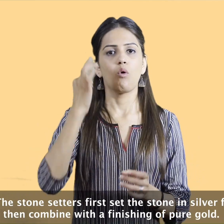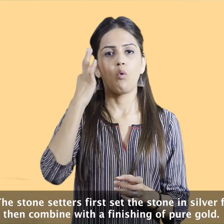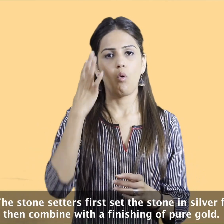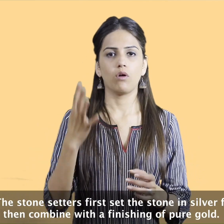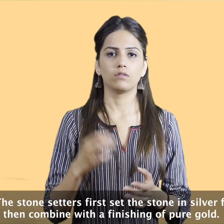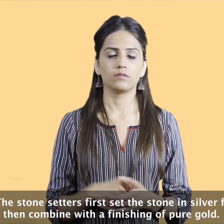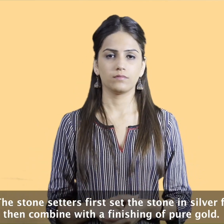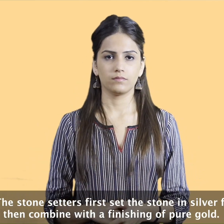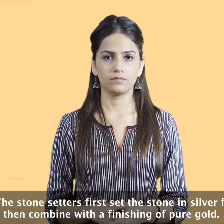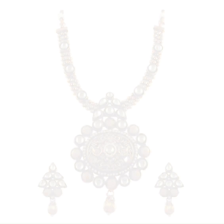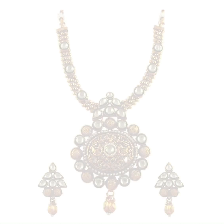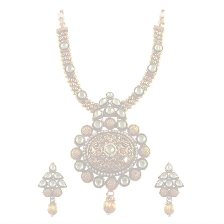gold.